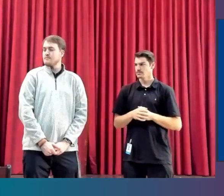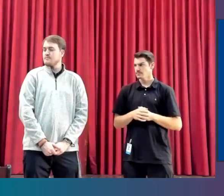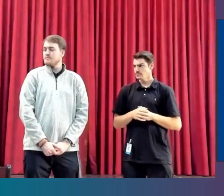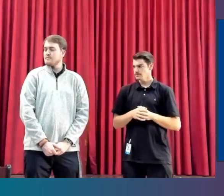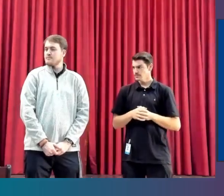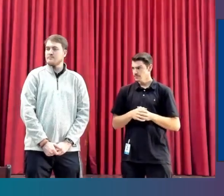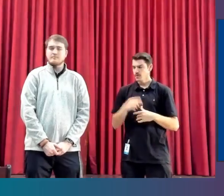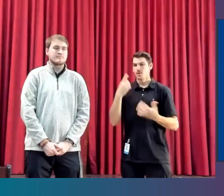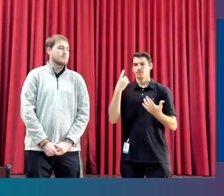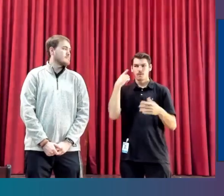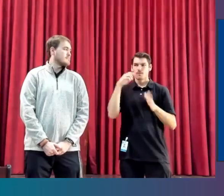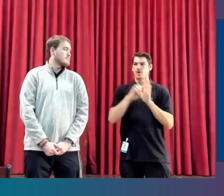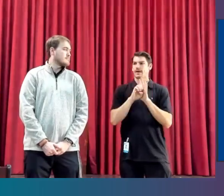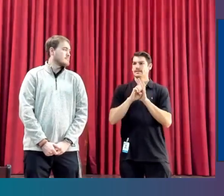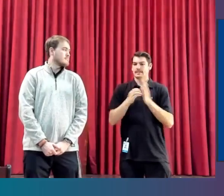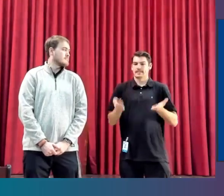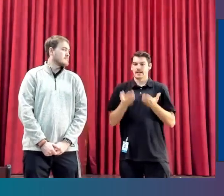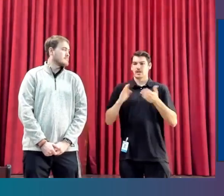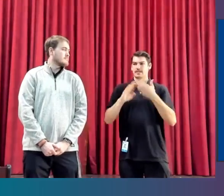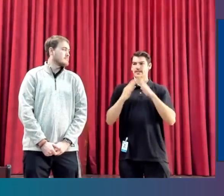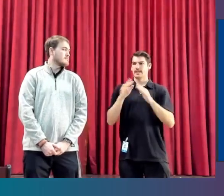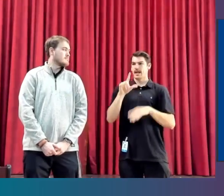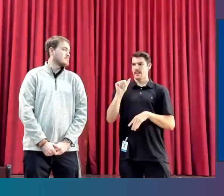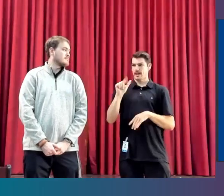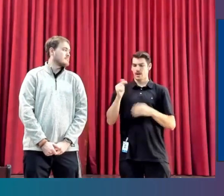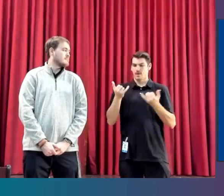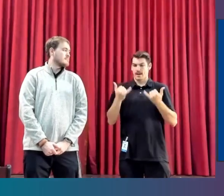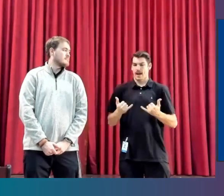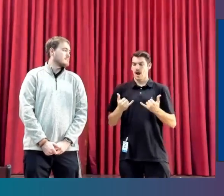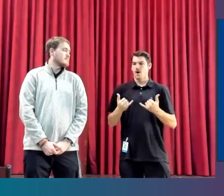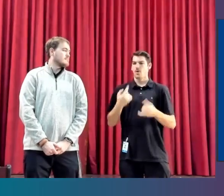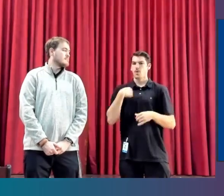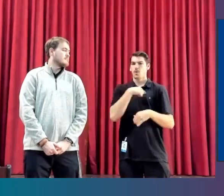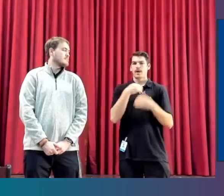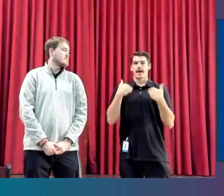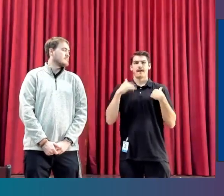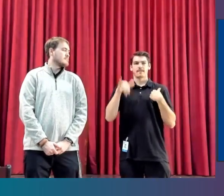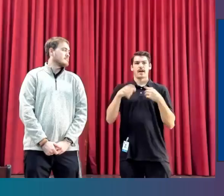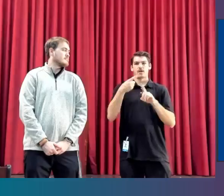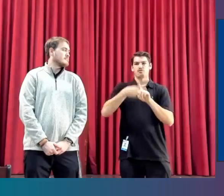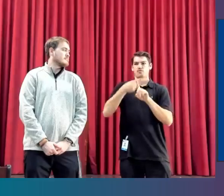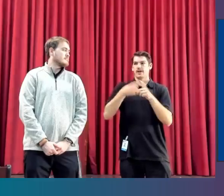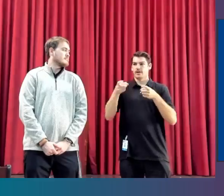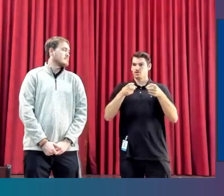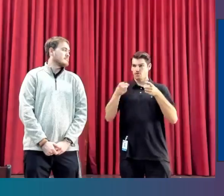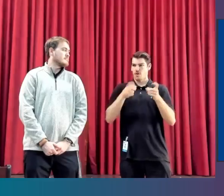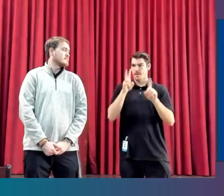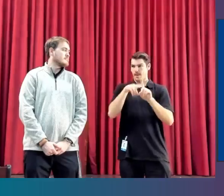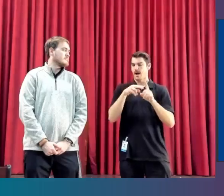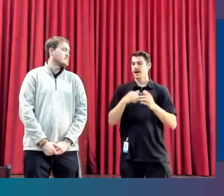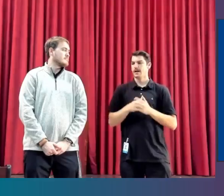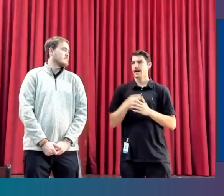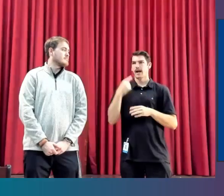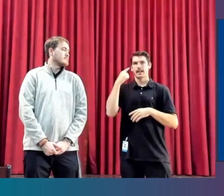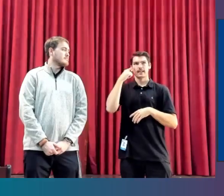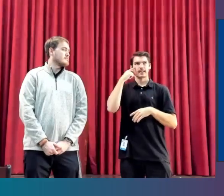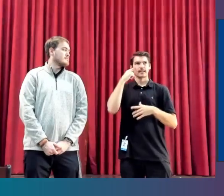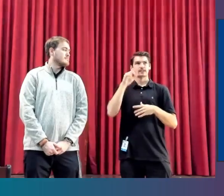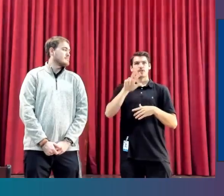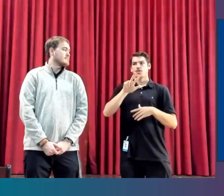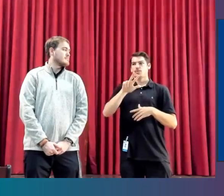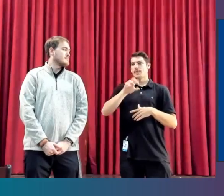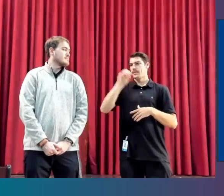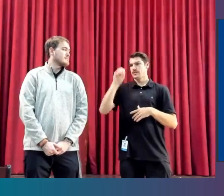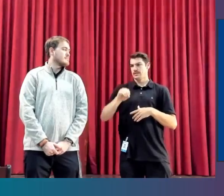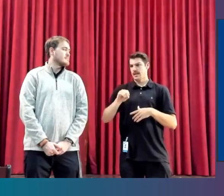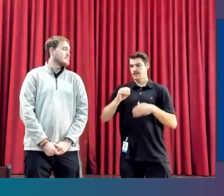And so for instance, in the city of LA right now, right, we have that rent control applied, and I believe it's like 3% is